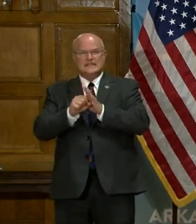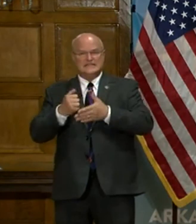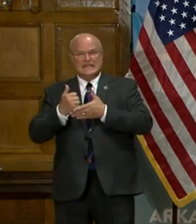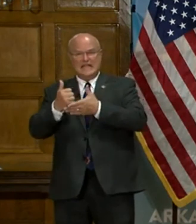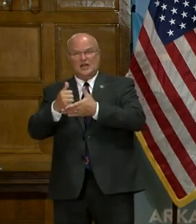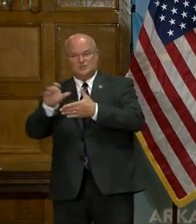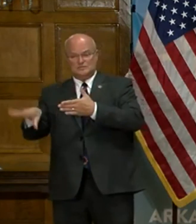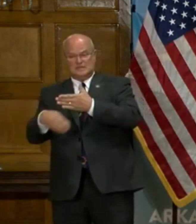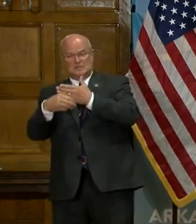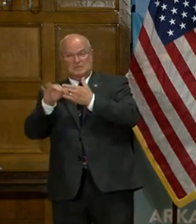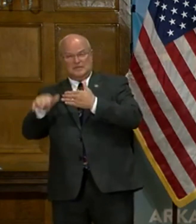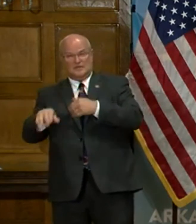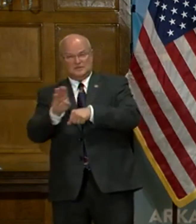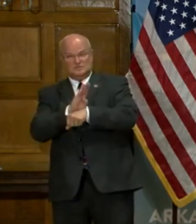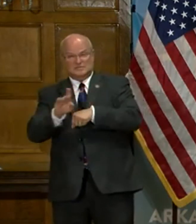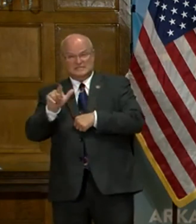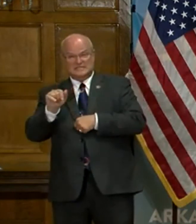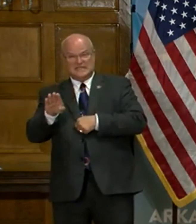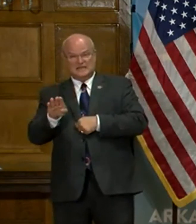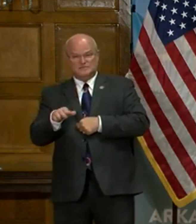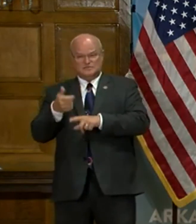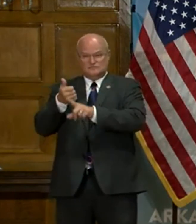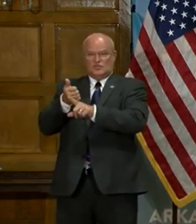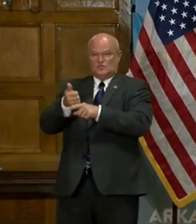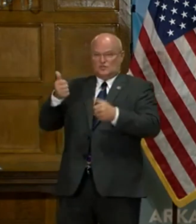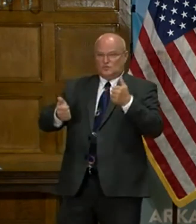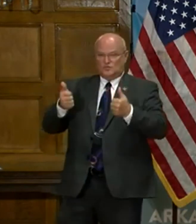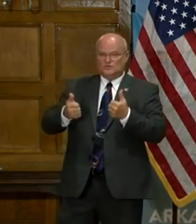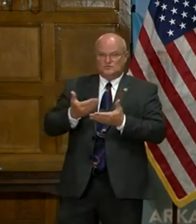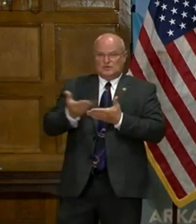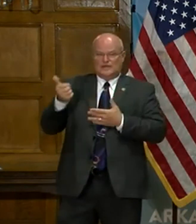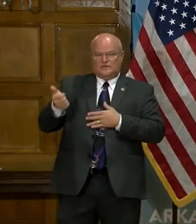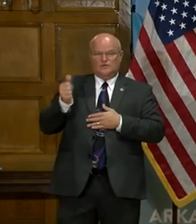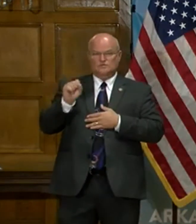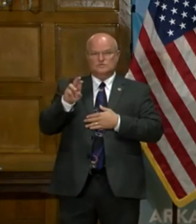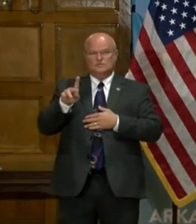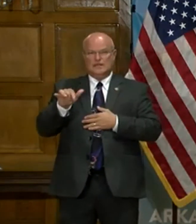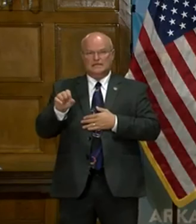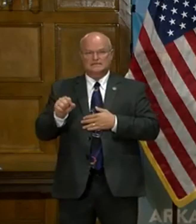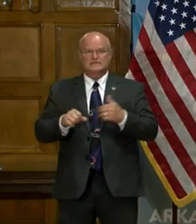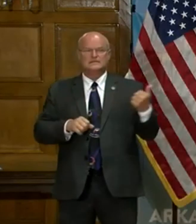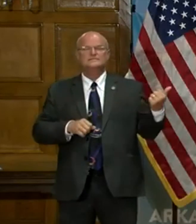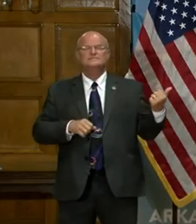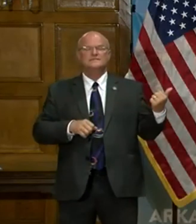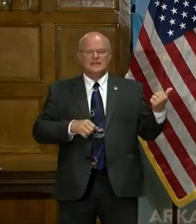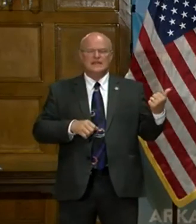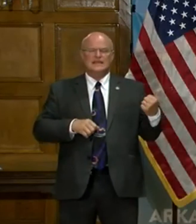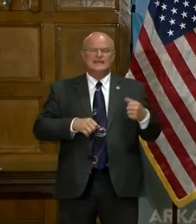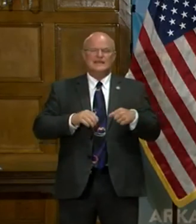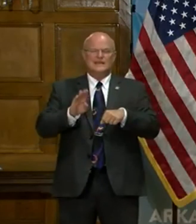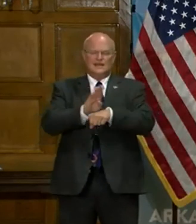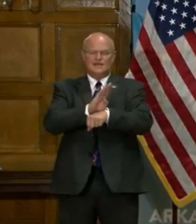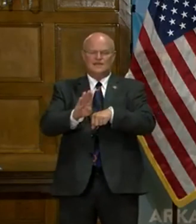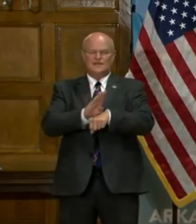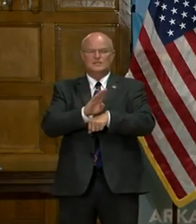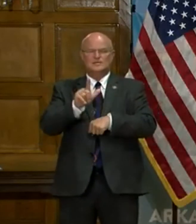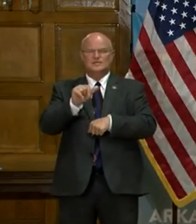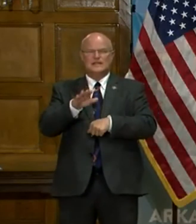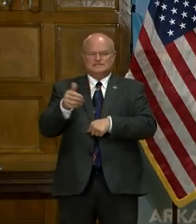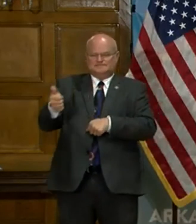to help supplement those commercial labs, or are they just kind of on their own to procure their own supplies? Commercial labs are their